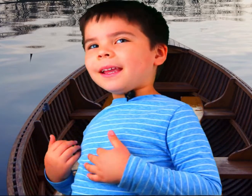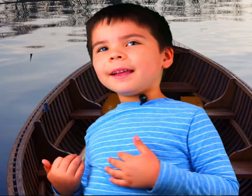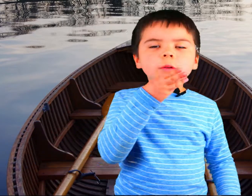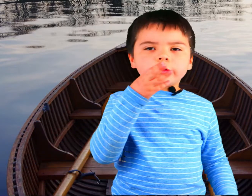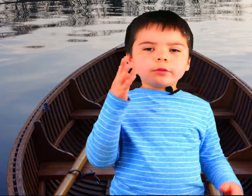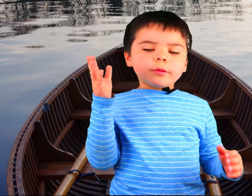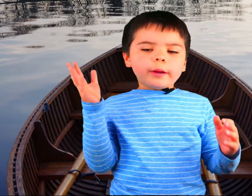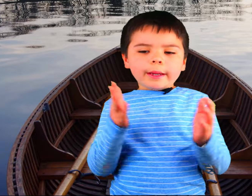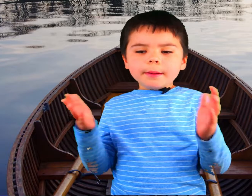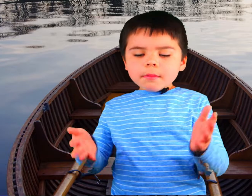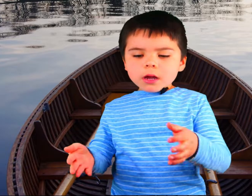stream,